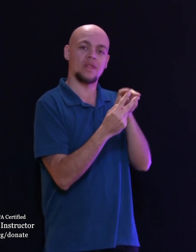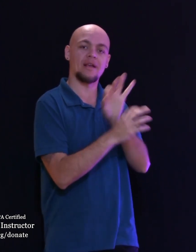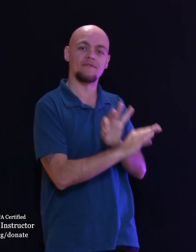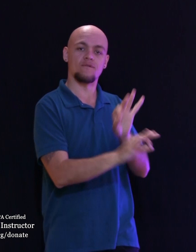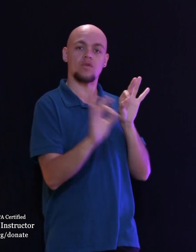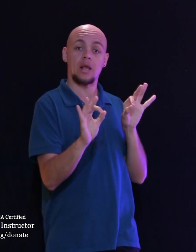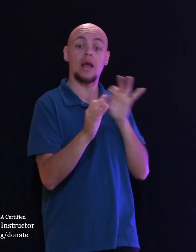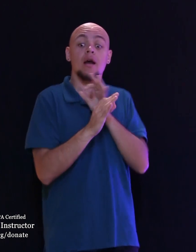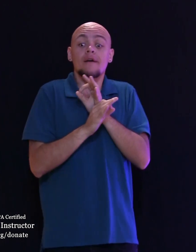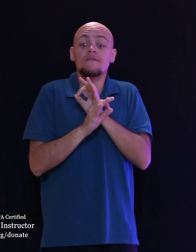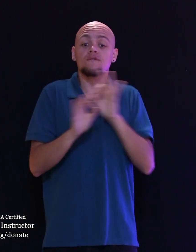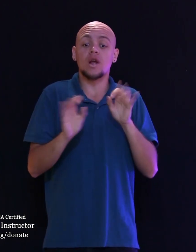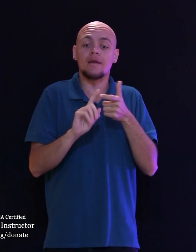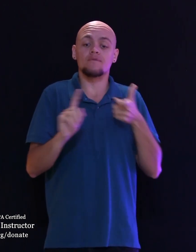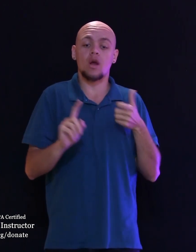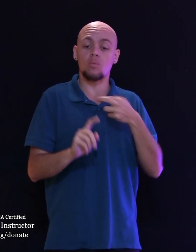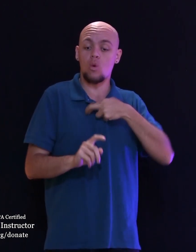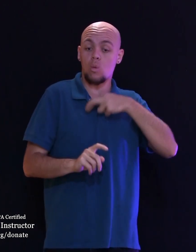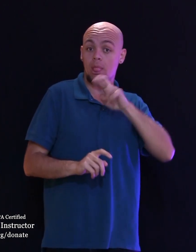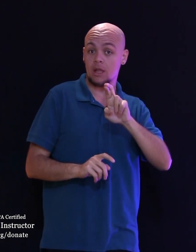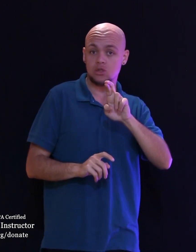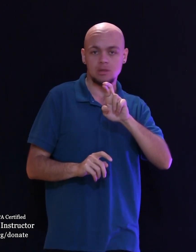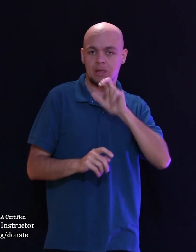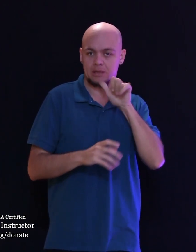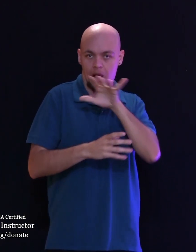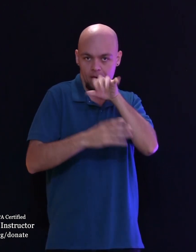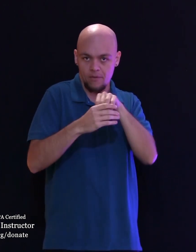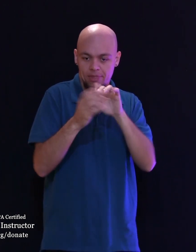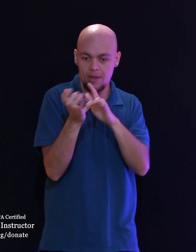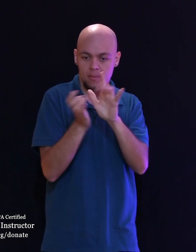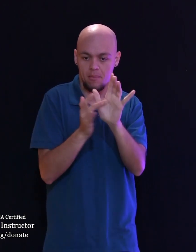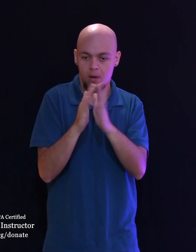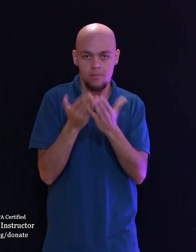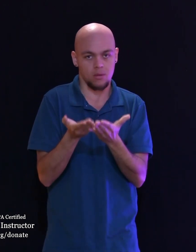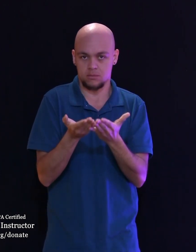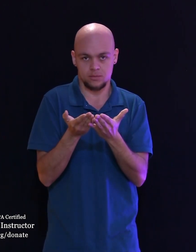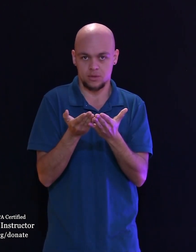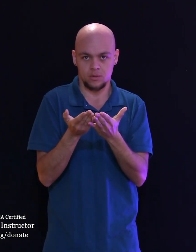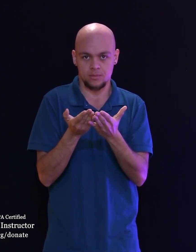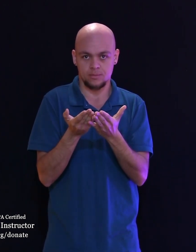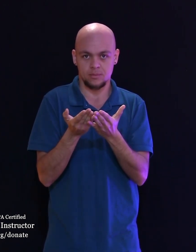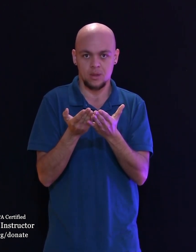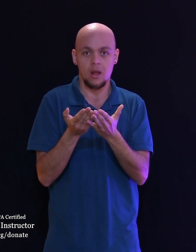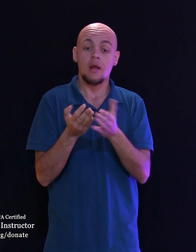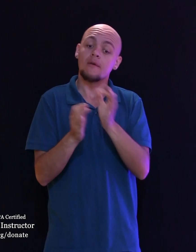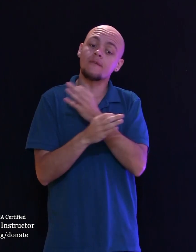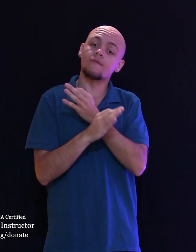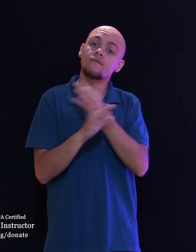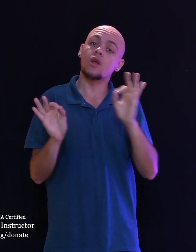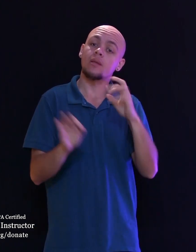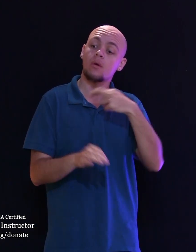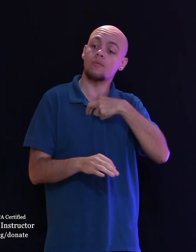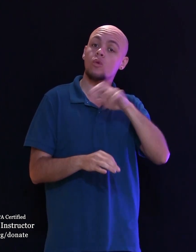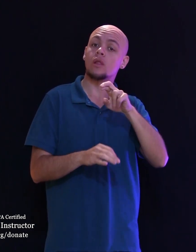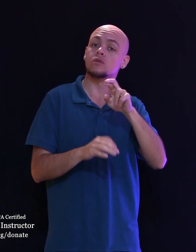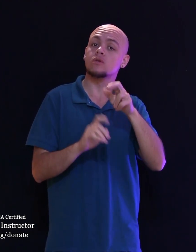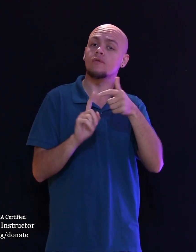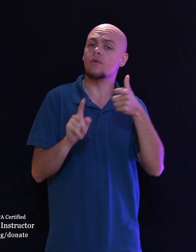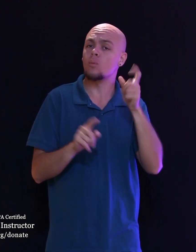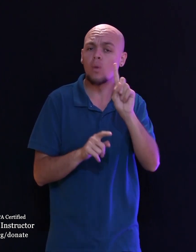of religion. So where do we get freedom of religion? Well, it's kind of a unique American kind of creation kind of